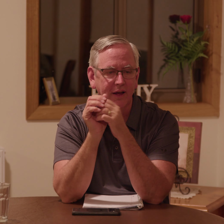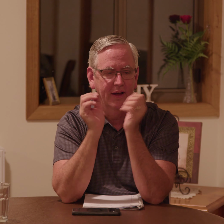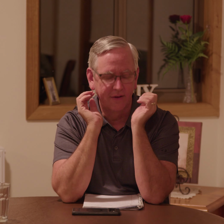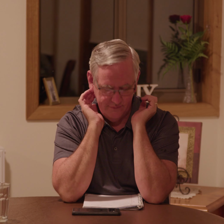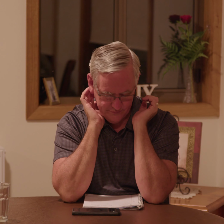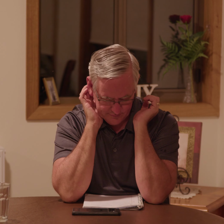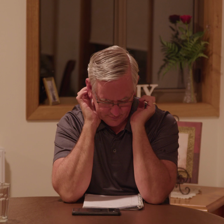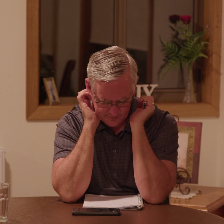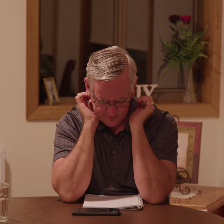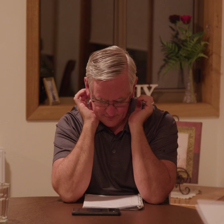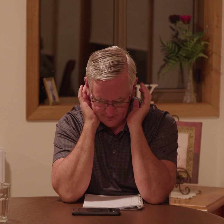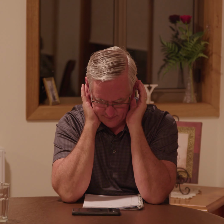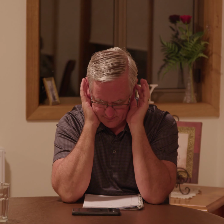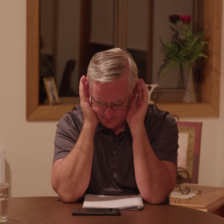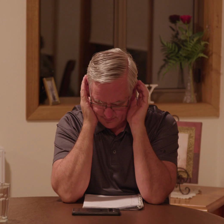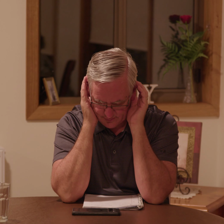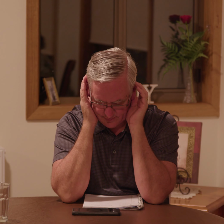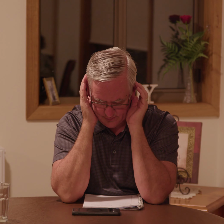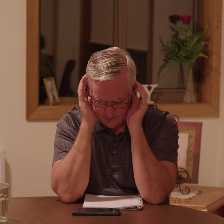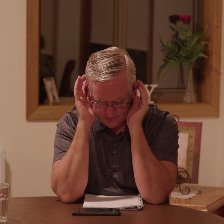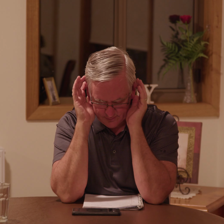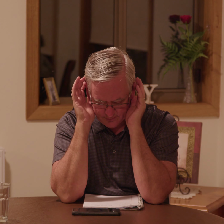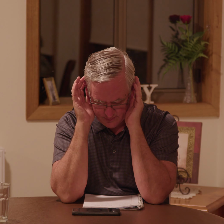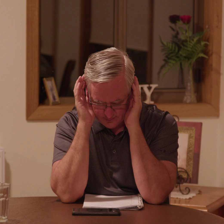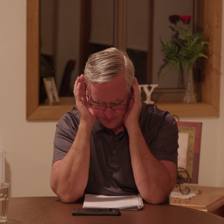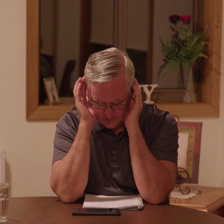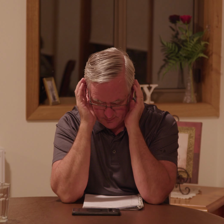here. Yes. So for handshake,